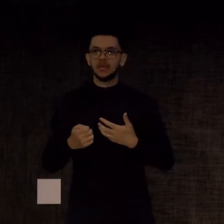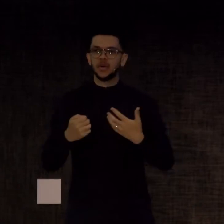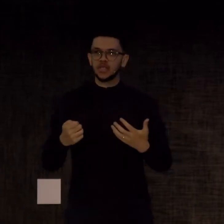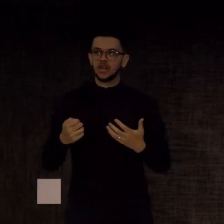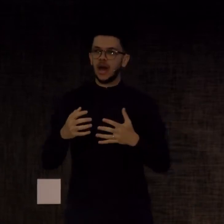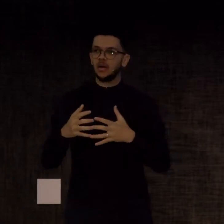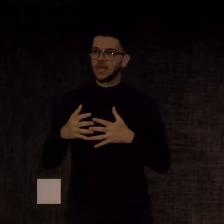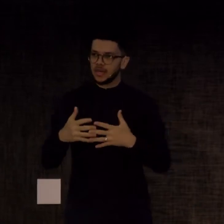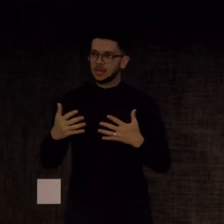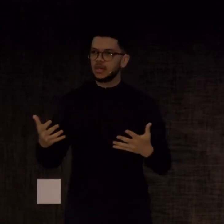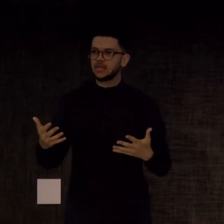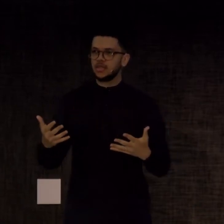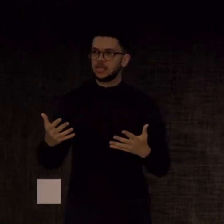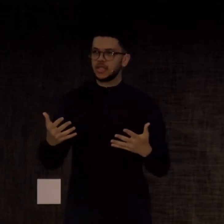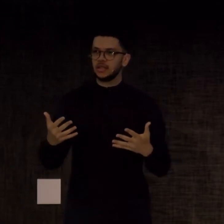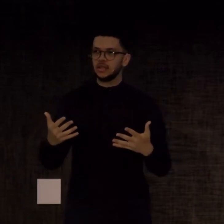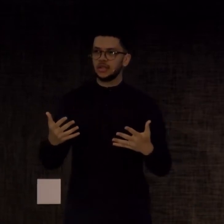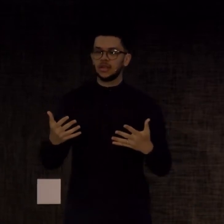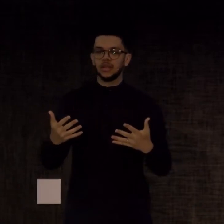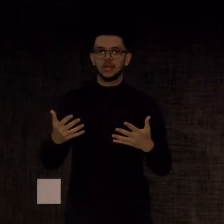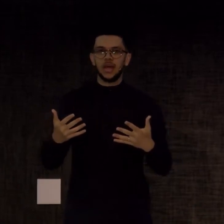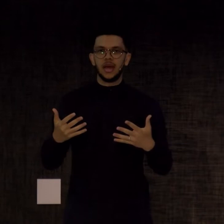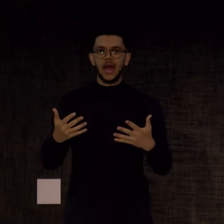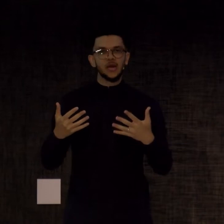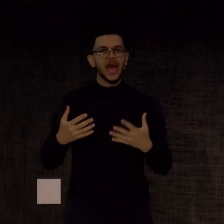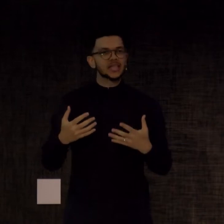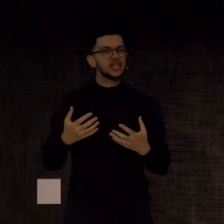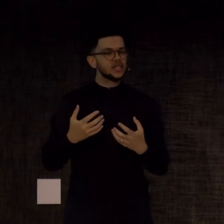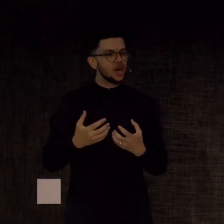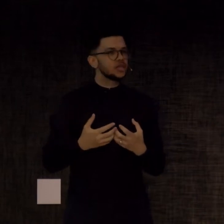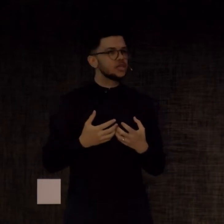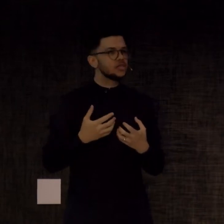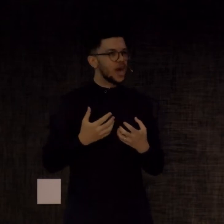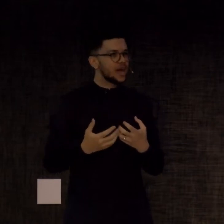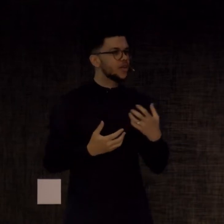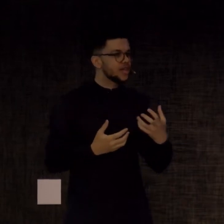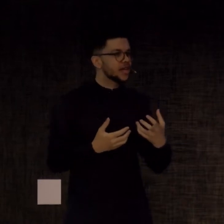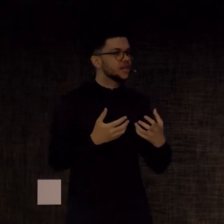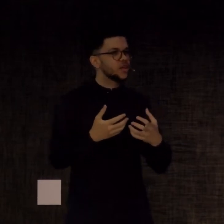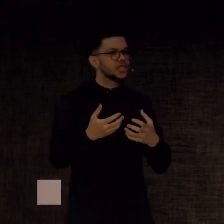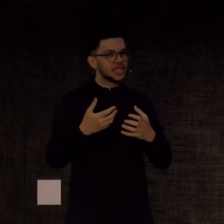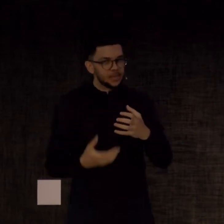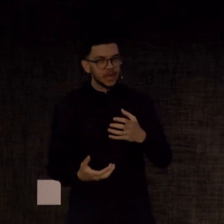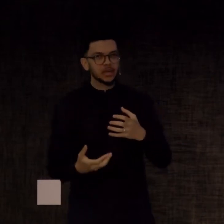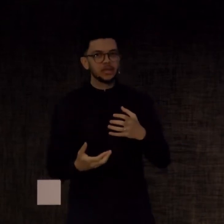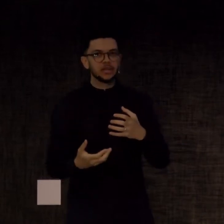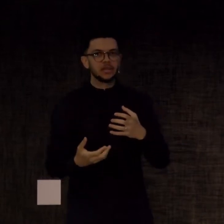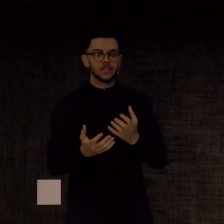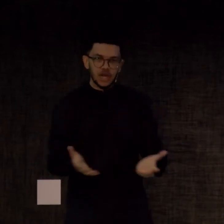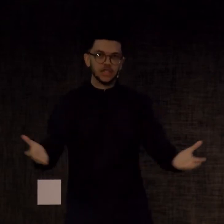can't be done, but also our political constitution, and we actually start to try and rethink those